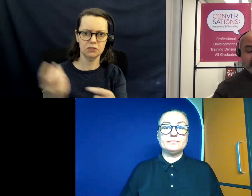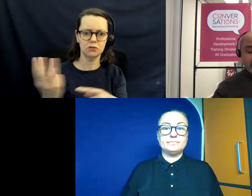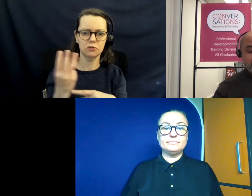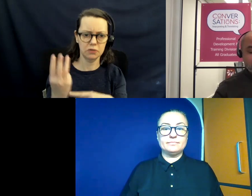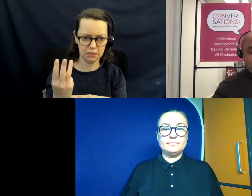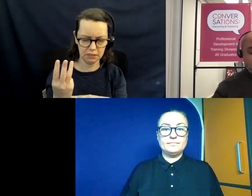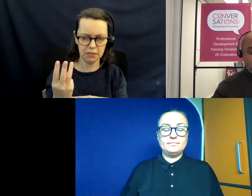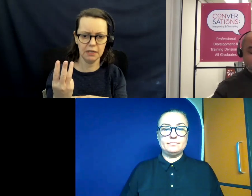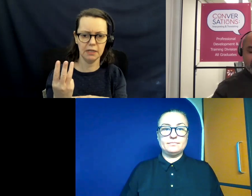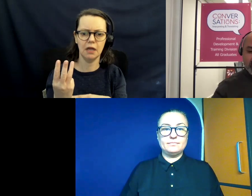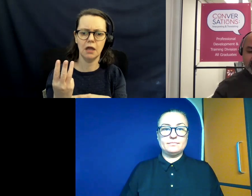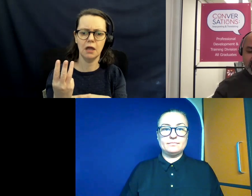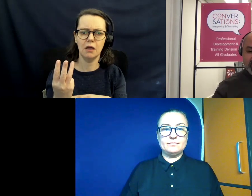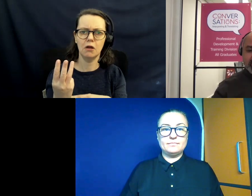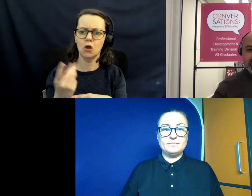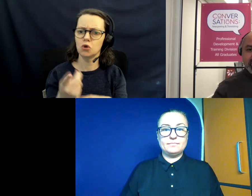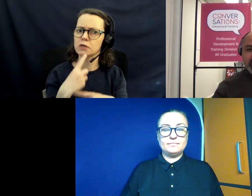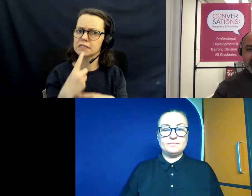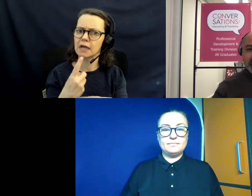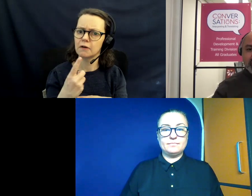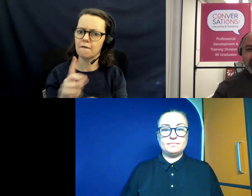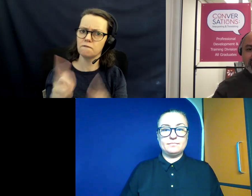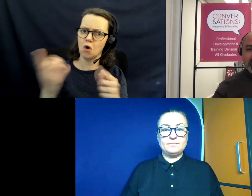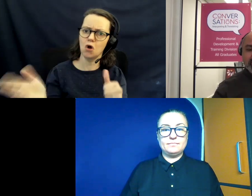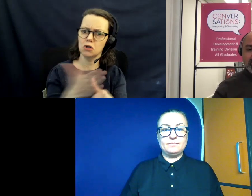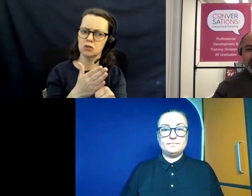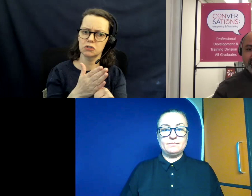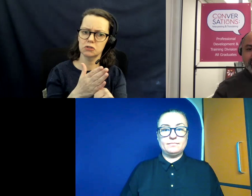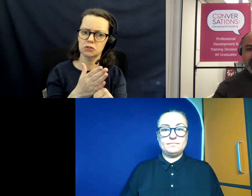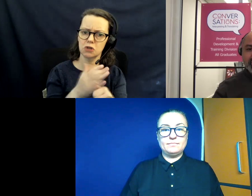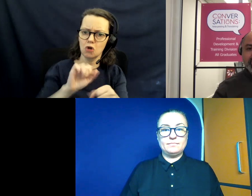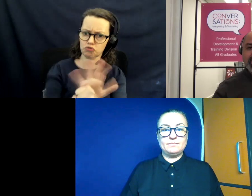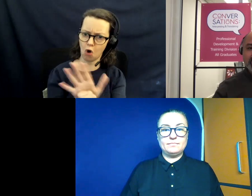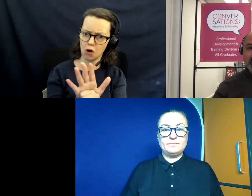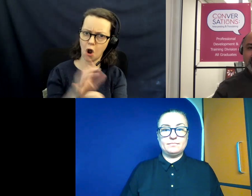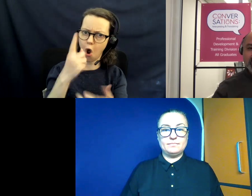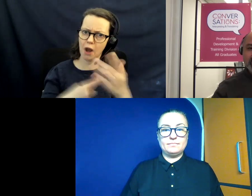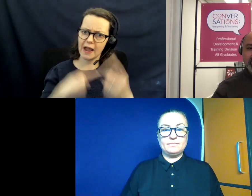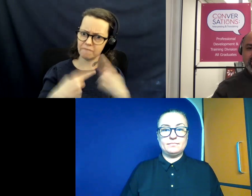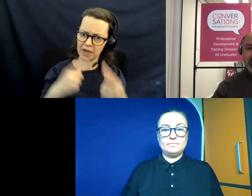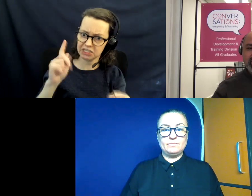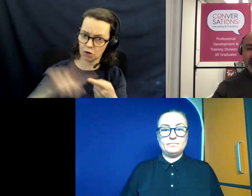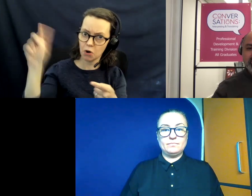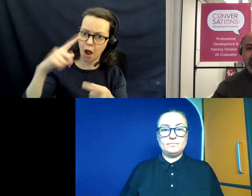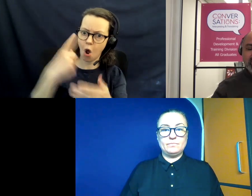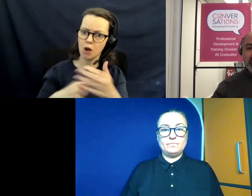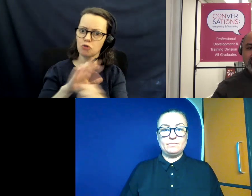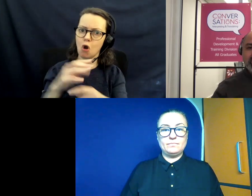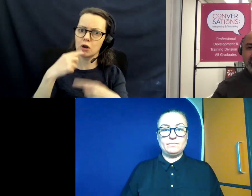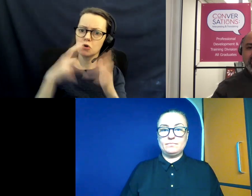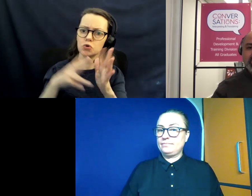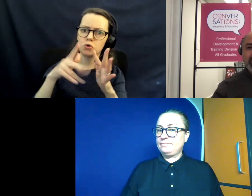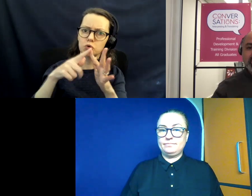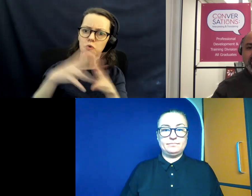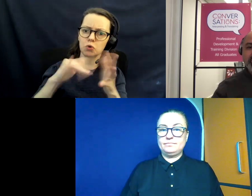presenters present. Now, you were saying initially that was coronavirus-related information. Is that still the case? And do you